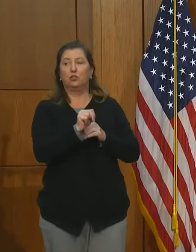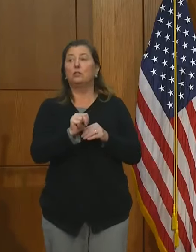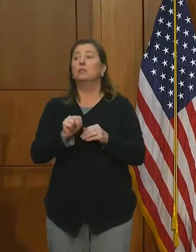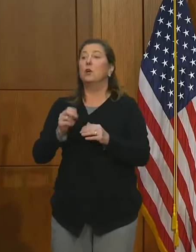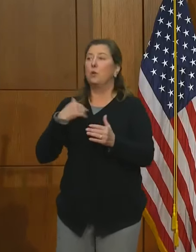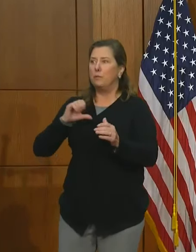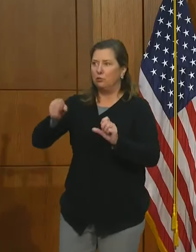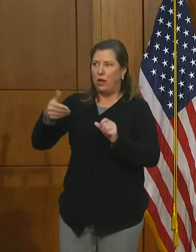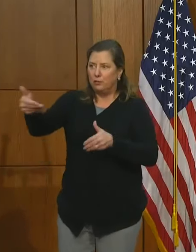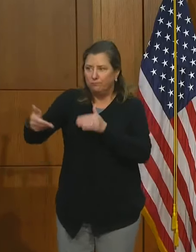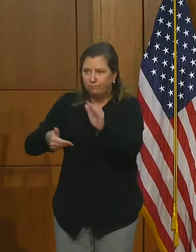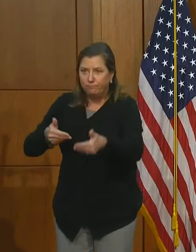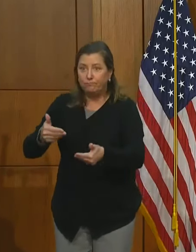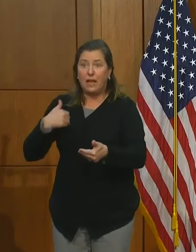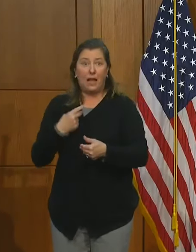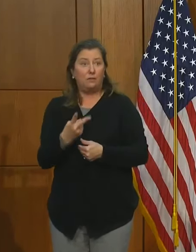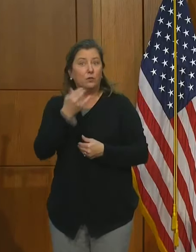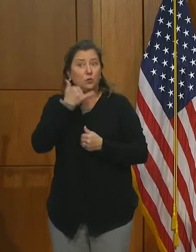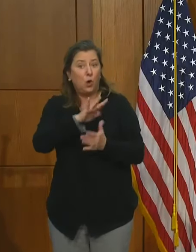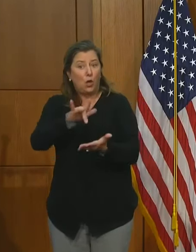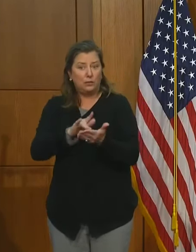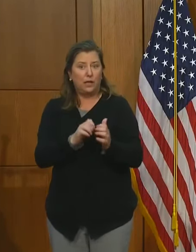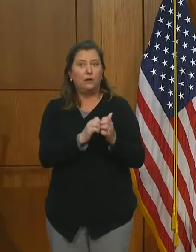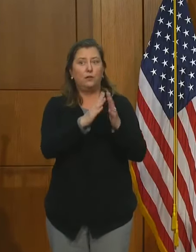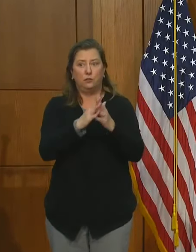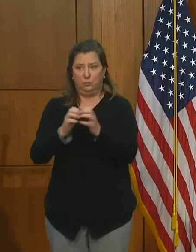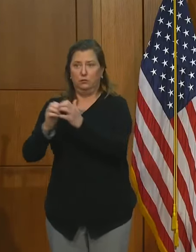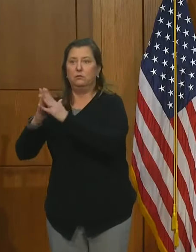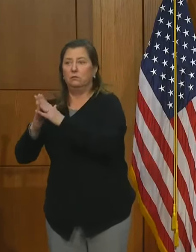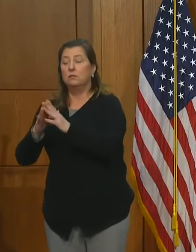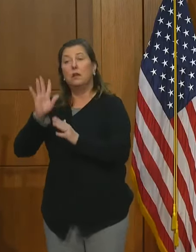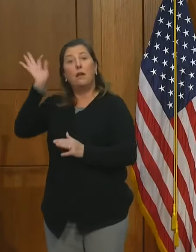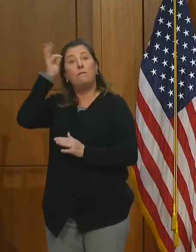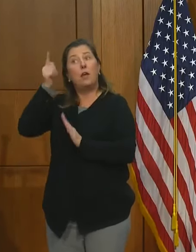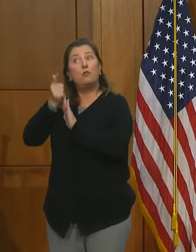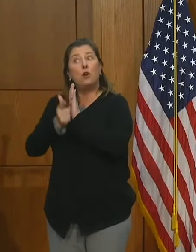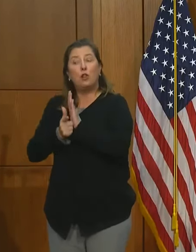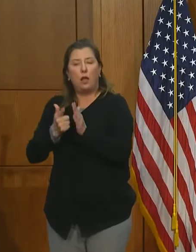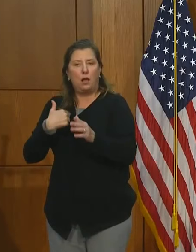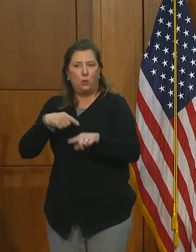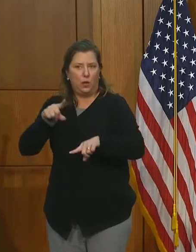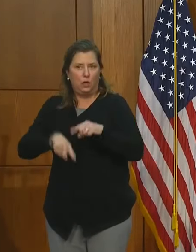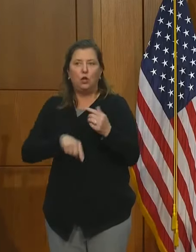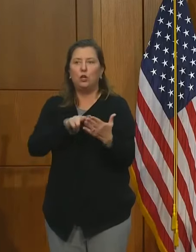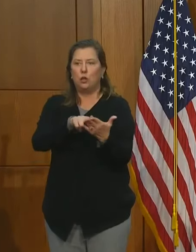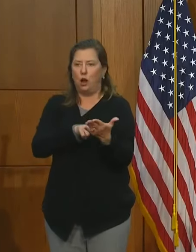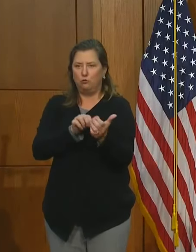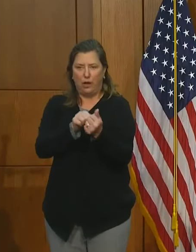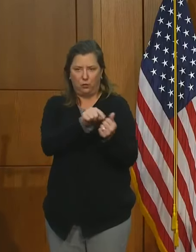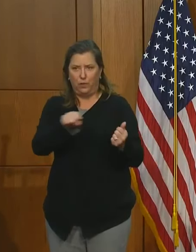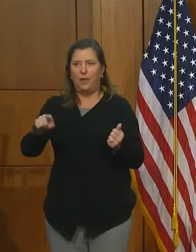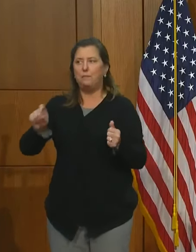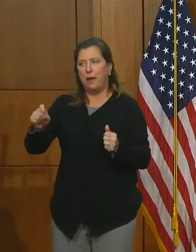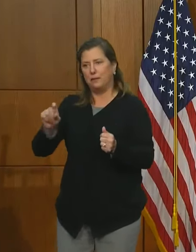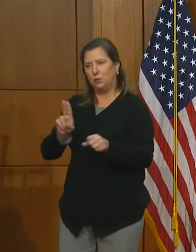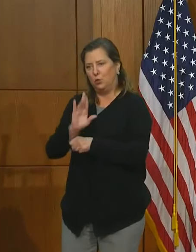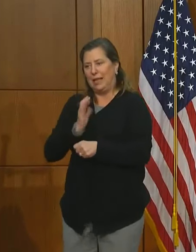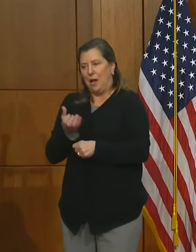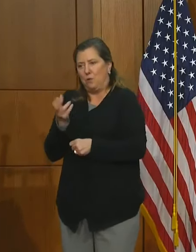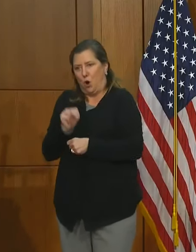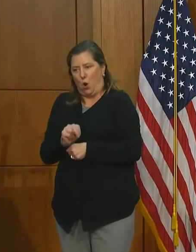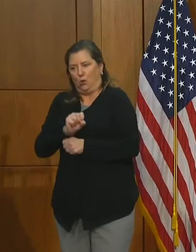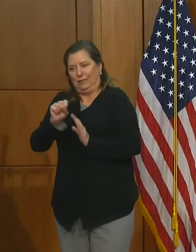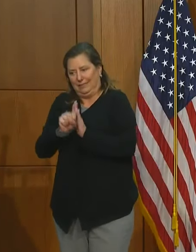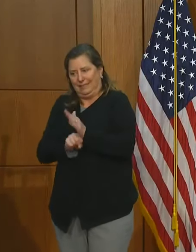We have two call centers that we actually, by federal law, we couldn't contract with. We had to have our own staff. And so they released